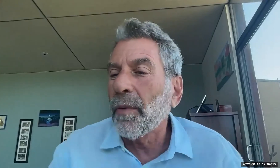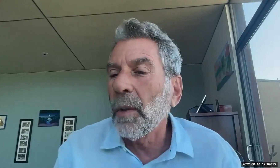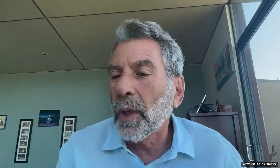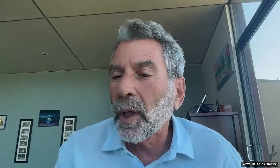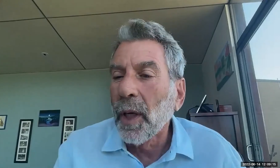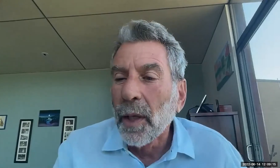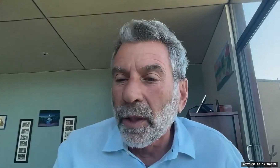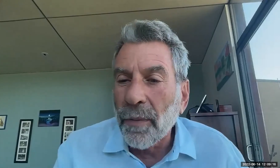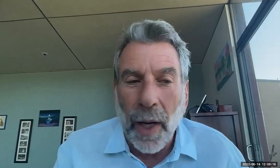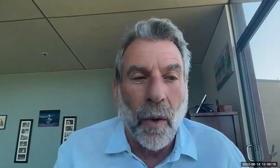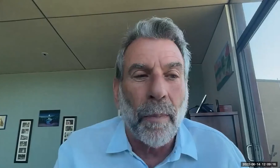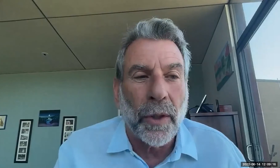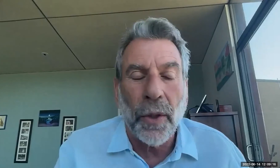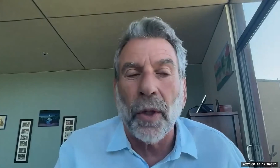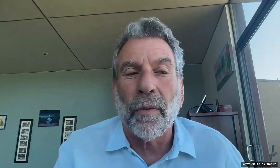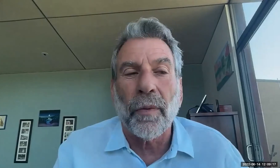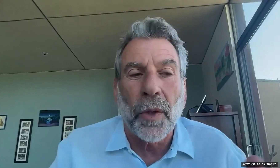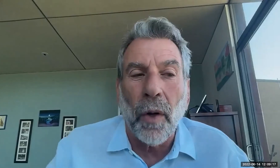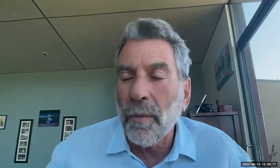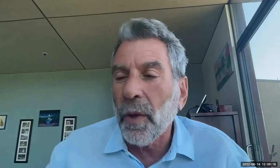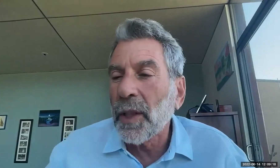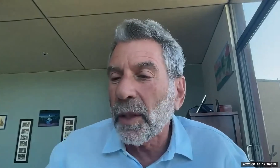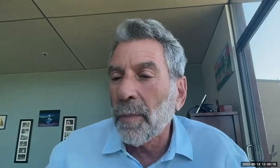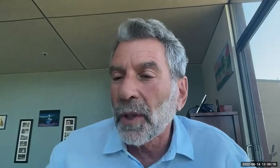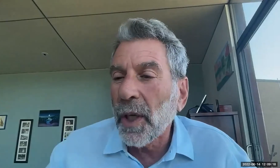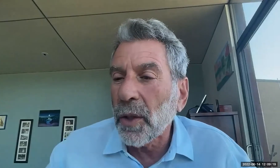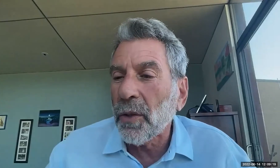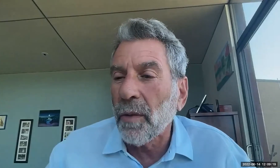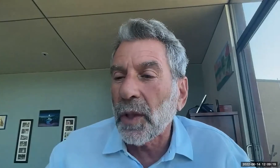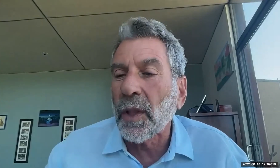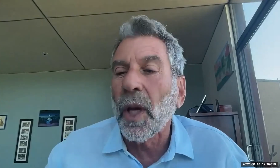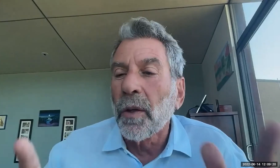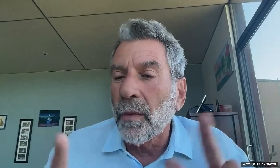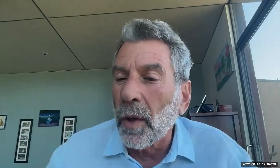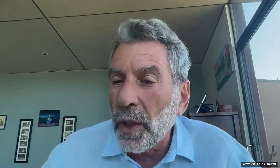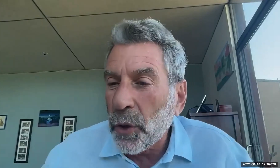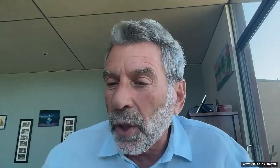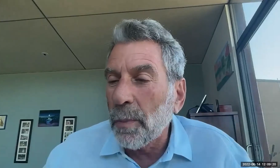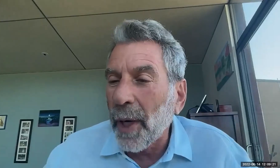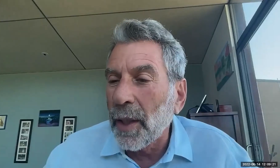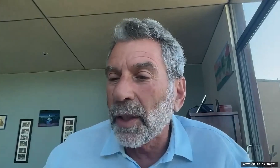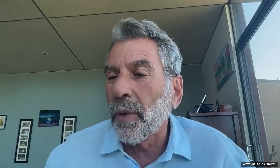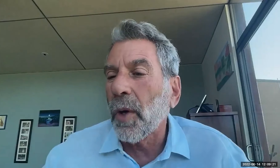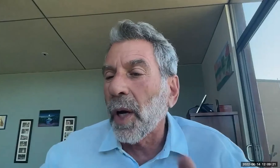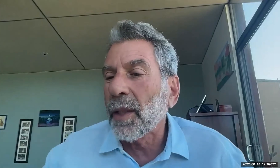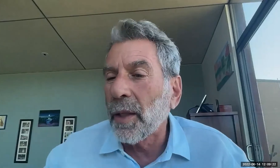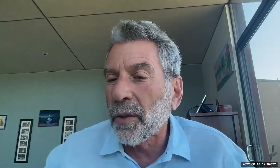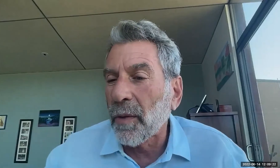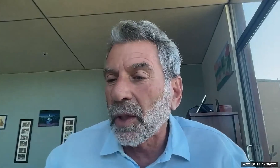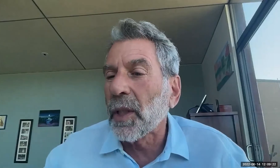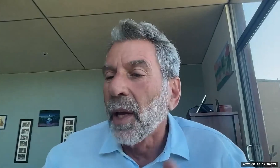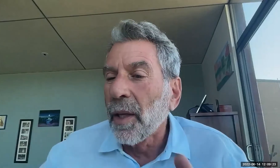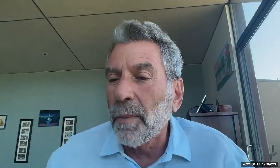don't have the ability to follow up and serve. If you don't have crisis stabilization services, you have no discharge mechanism from your highest